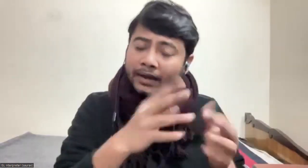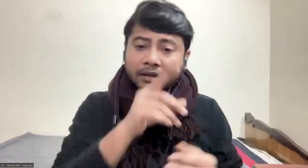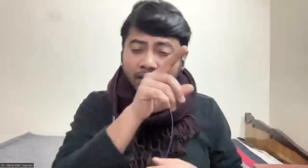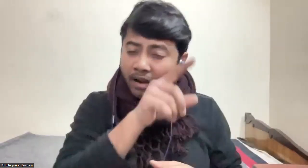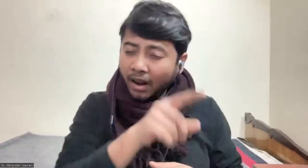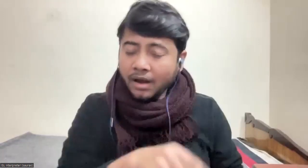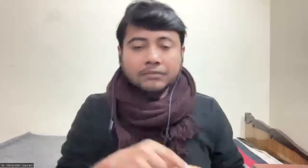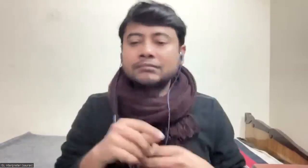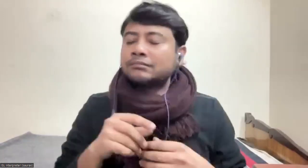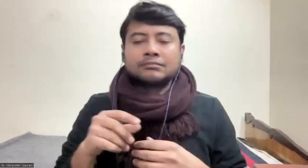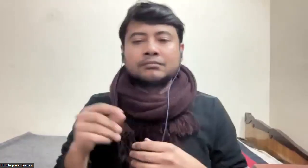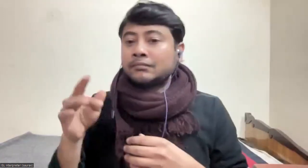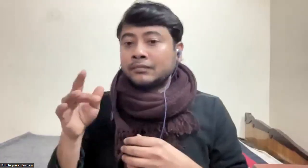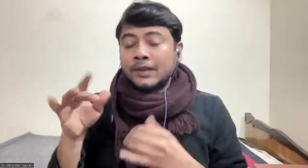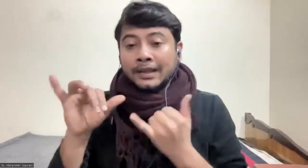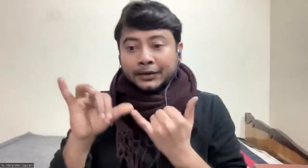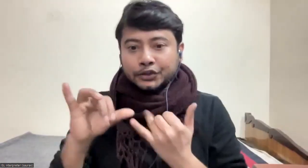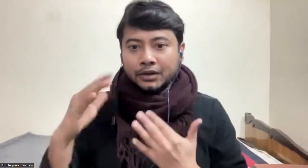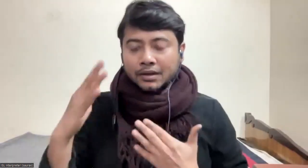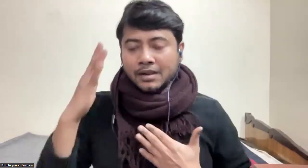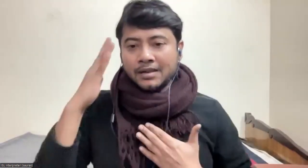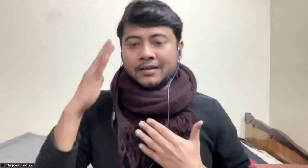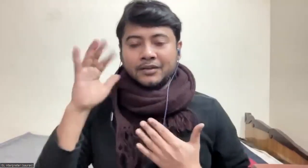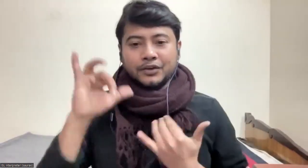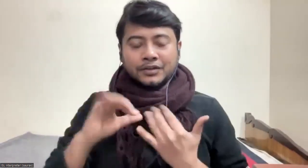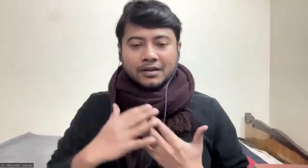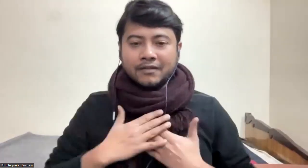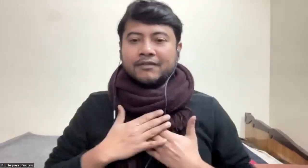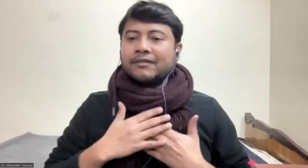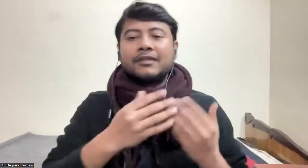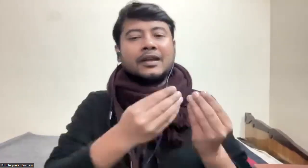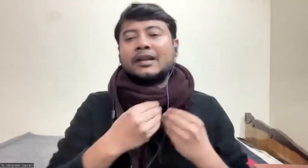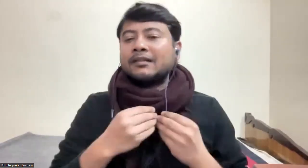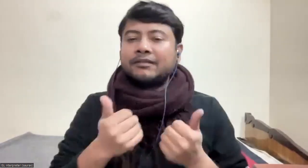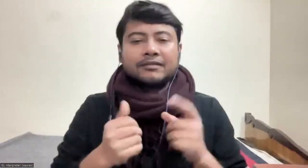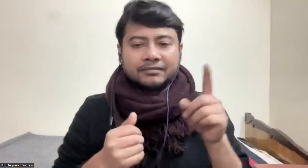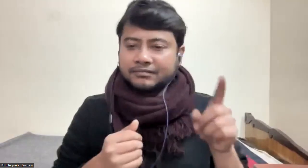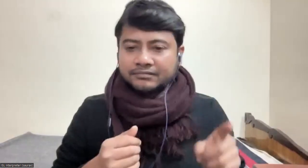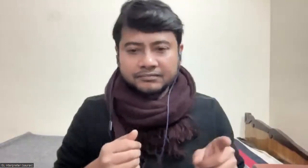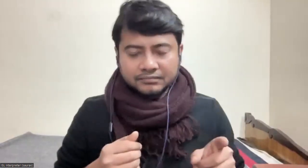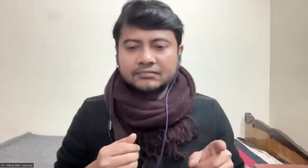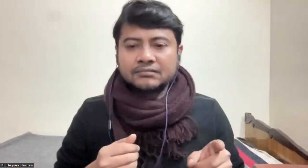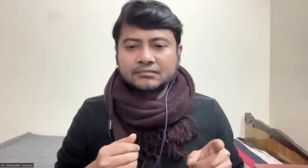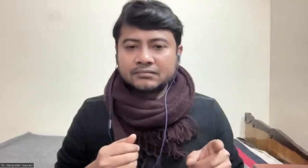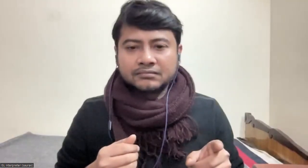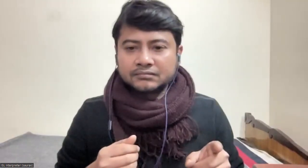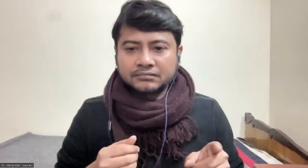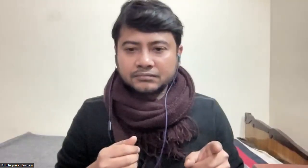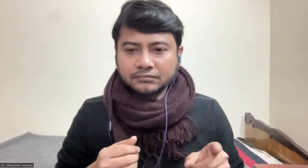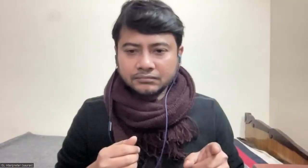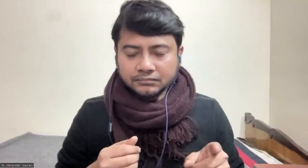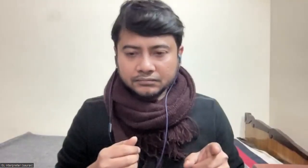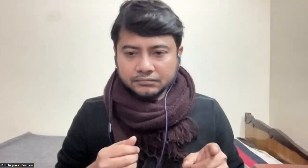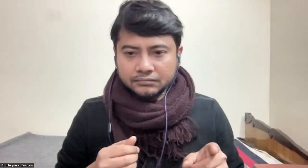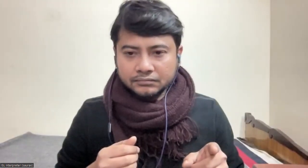for example, as I often quote this example that if there is a boy who has forgotten his